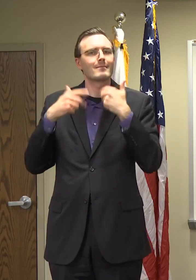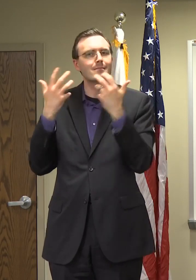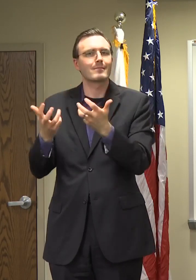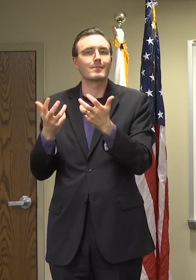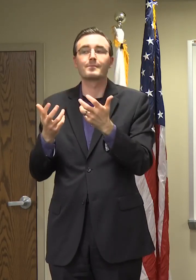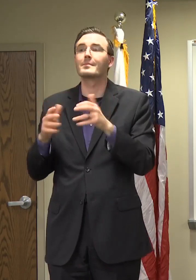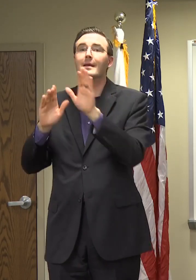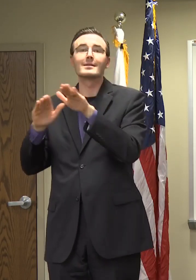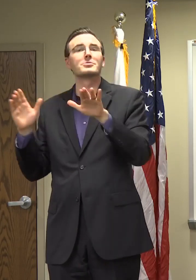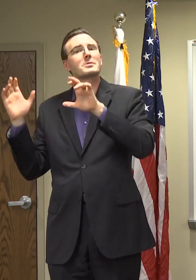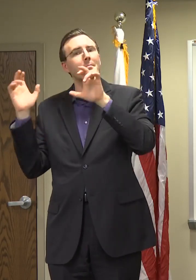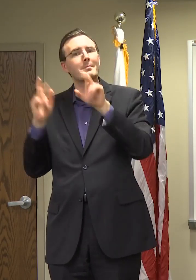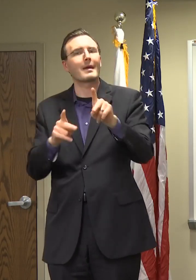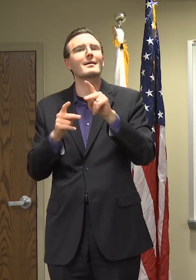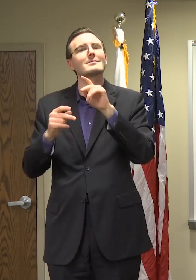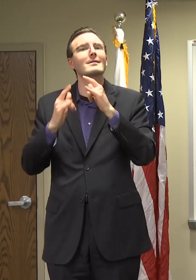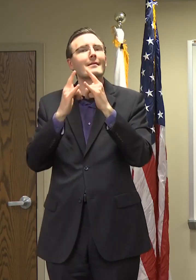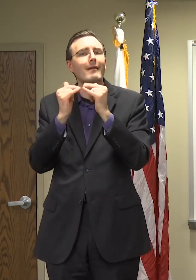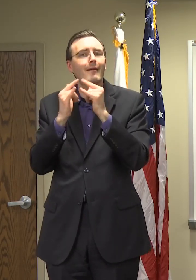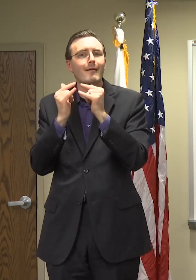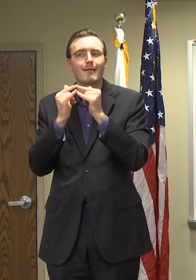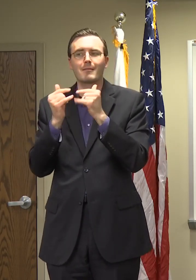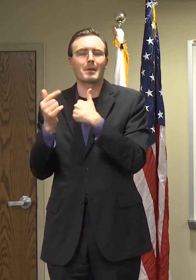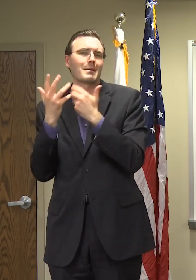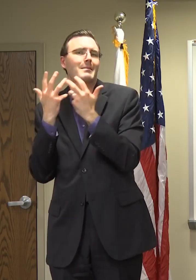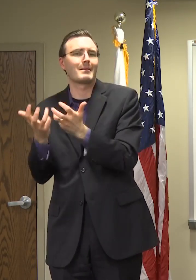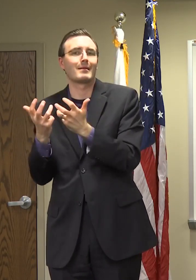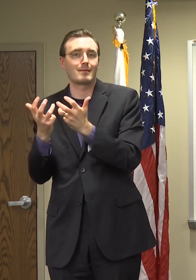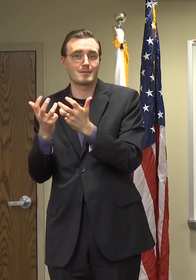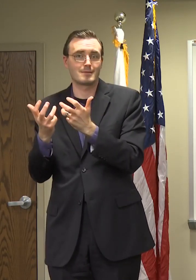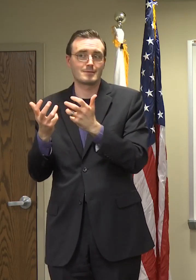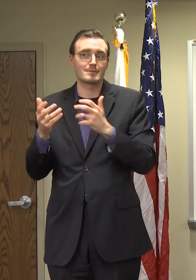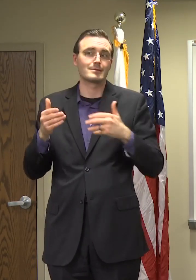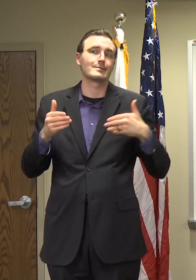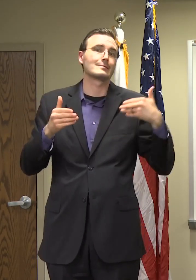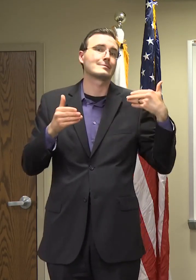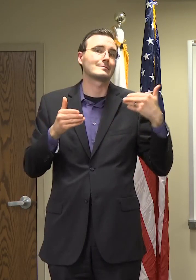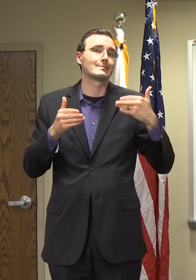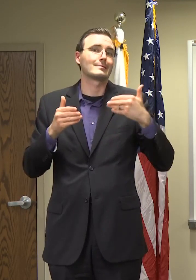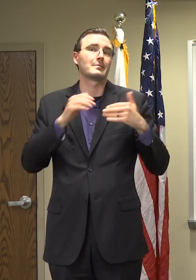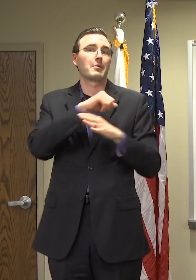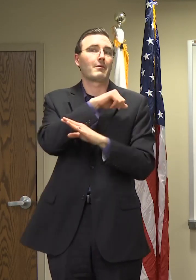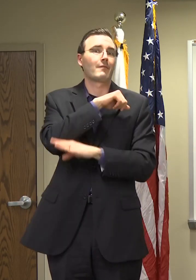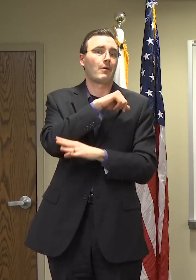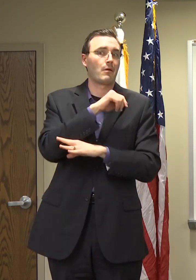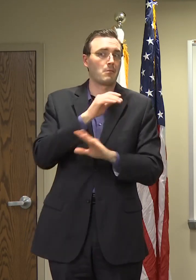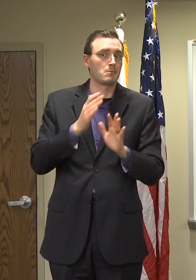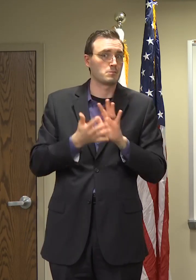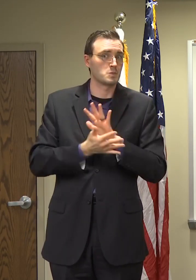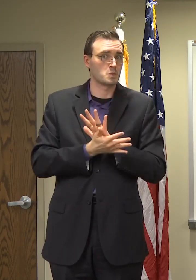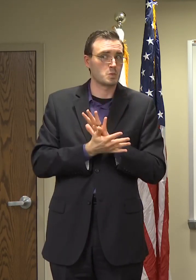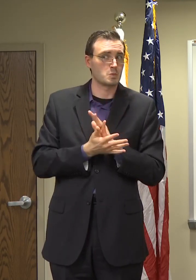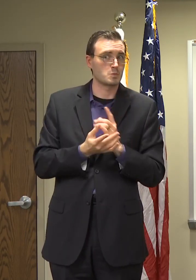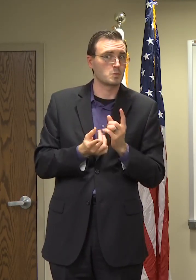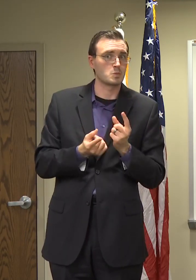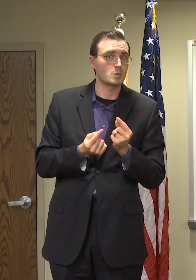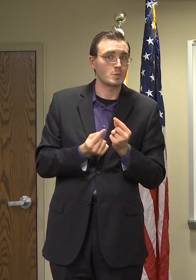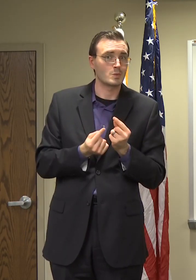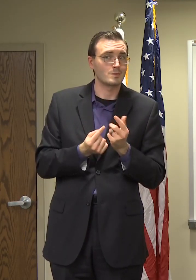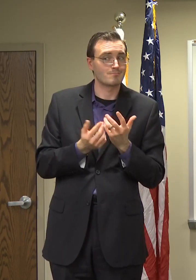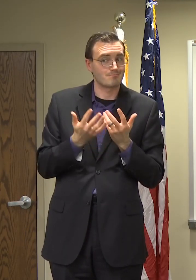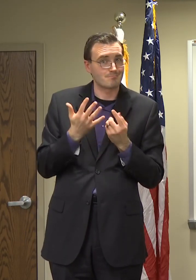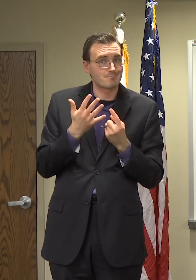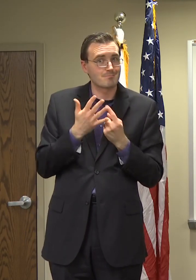to summer camps and be able to ready to see what that looks like as we approach the fall. So it becomes important that we understand we're